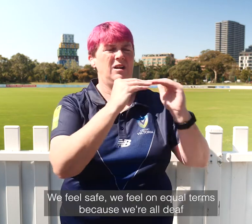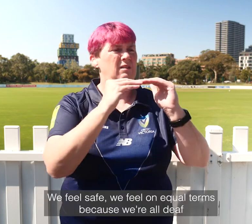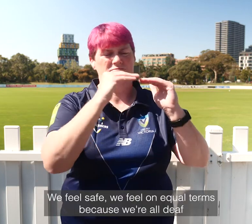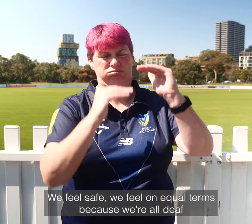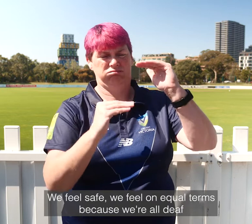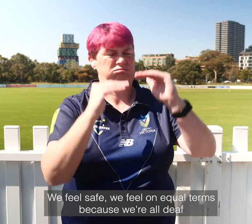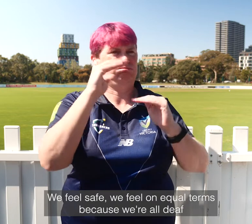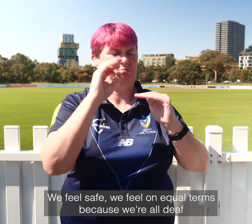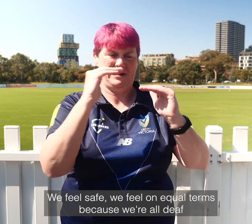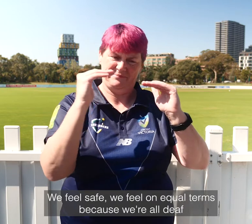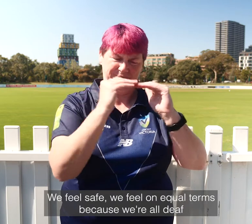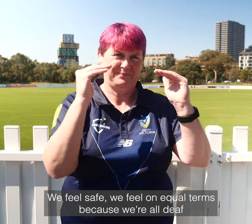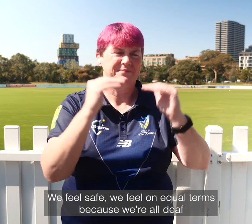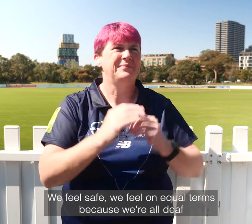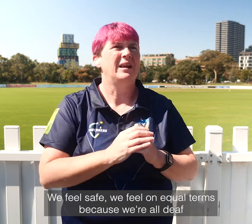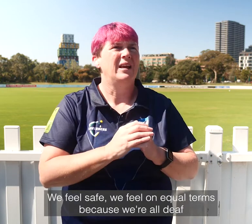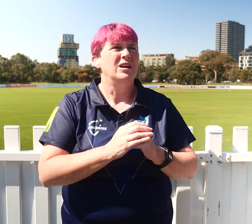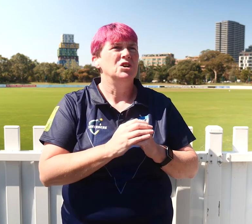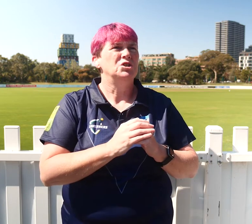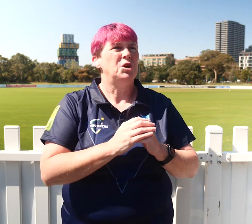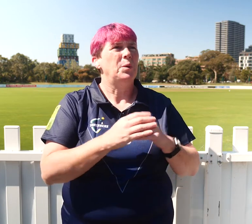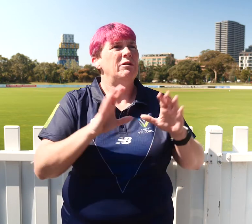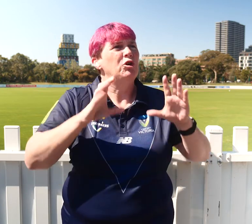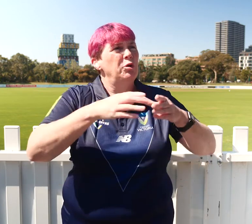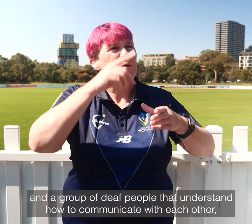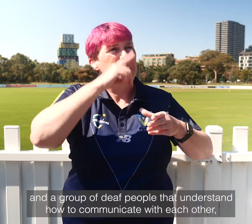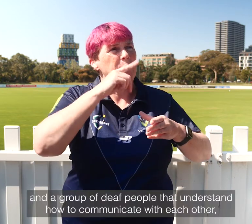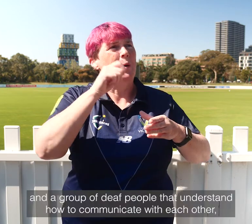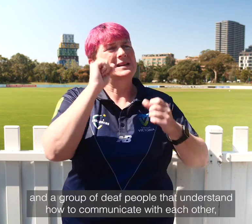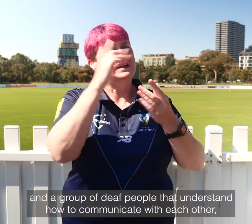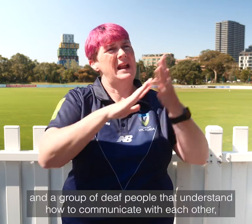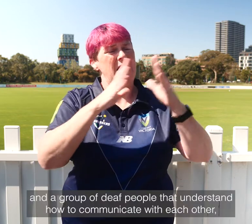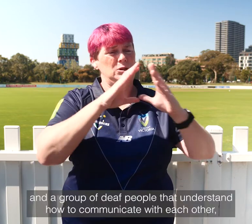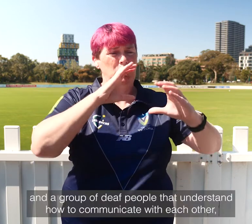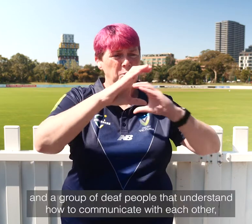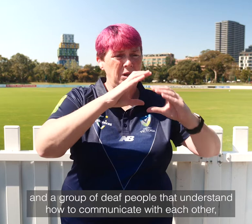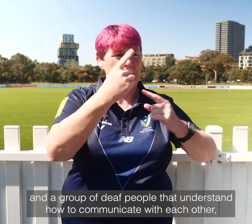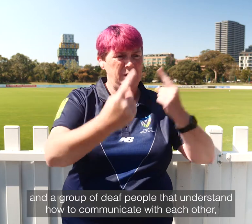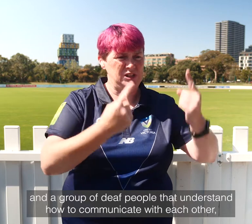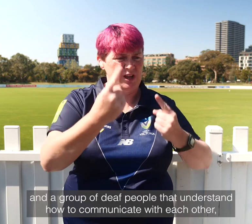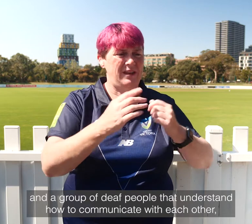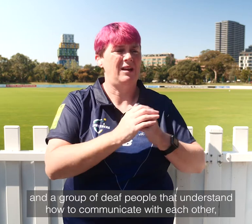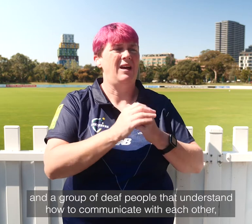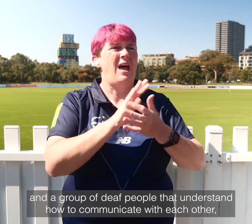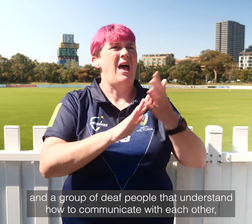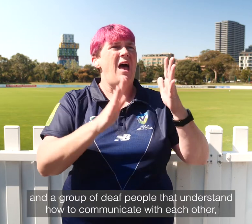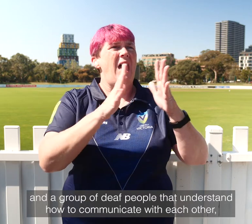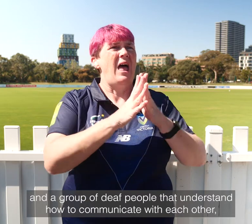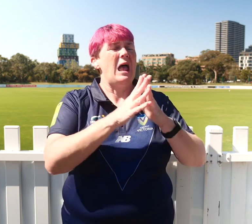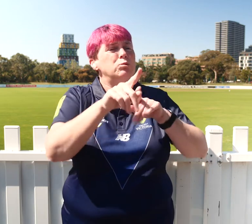on equal terms because we're all deaf. And a group of deaf people that understand how to communicate with each other,